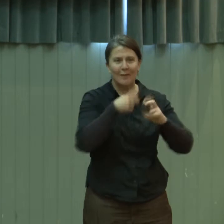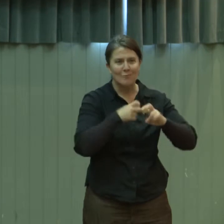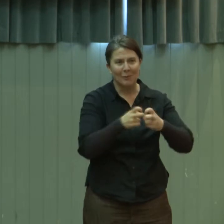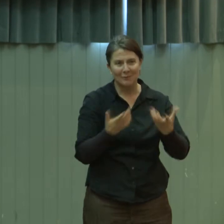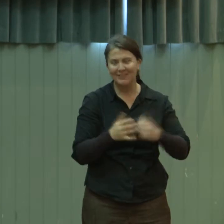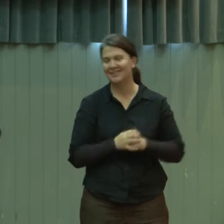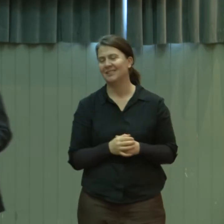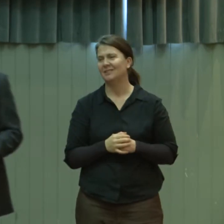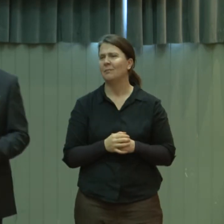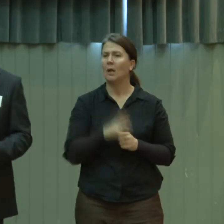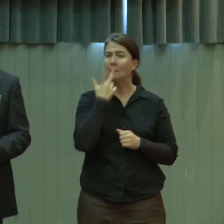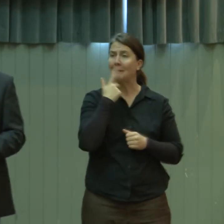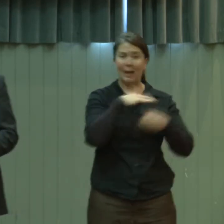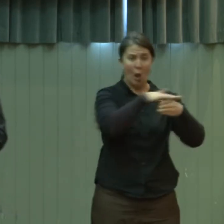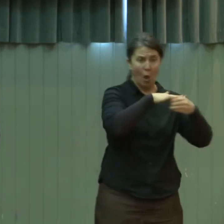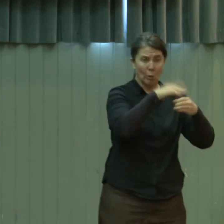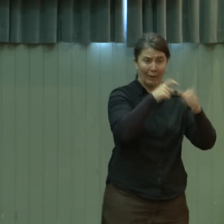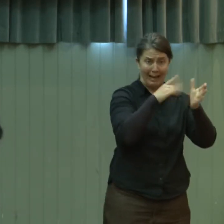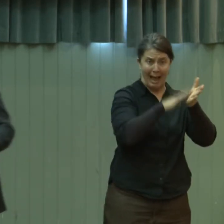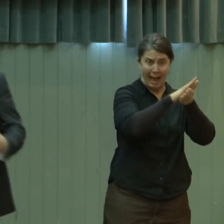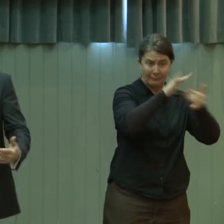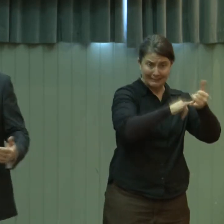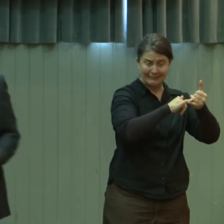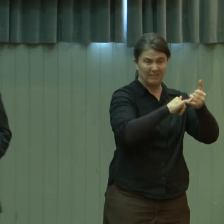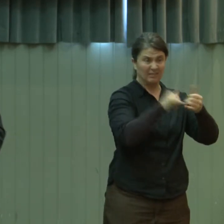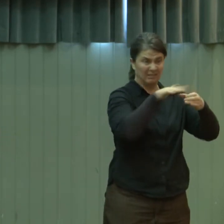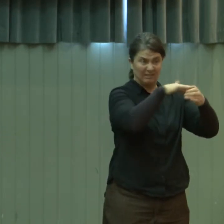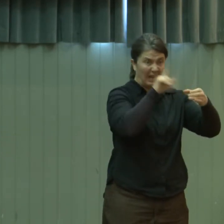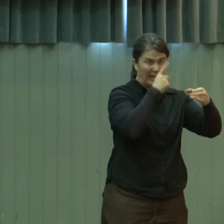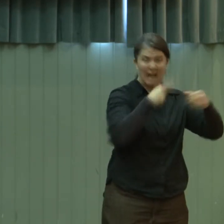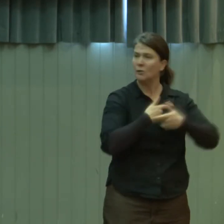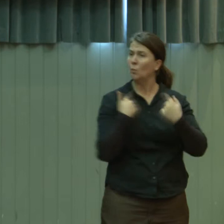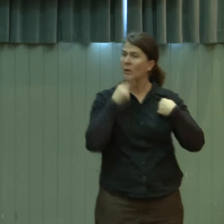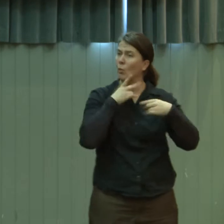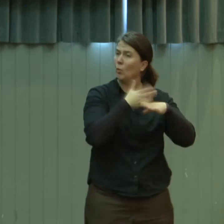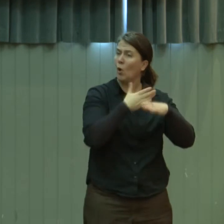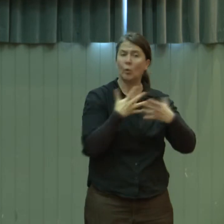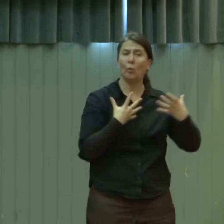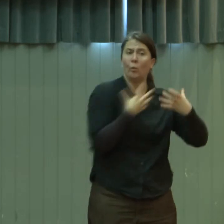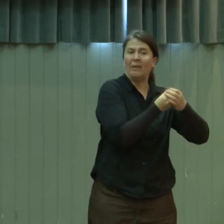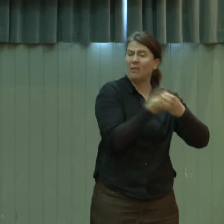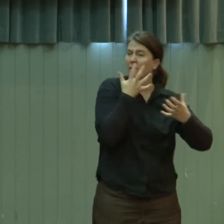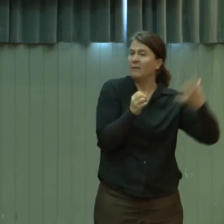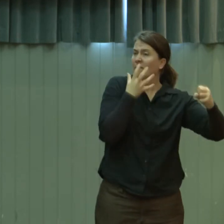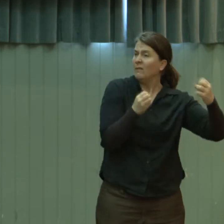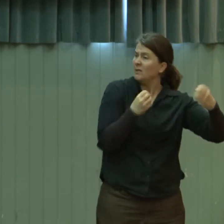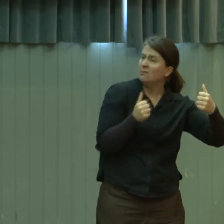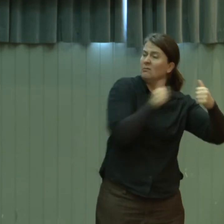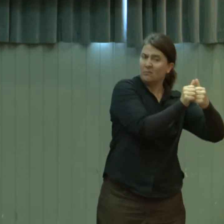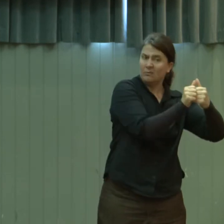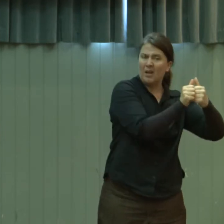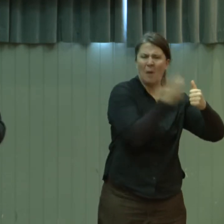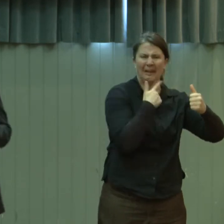What happens if local CAMs can't do it? Well, we will jointly support them. As I said, we'll do CoWork. What happens if that's